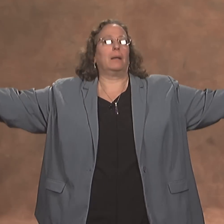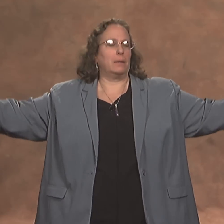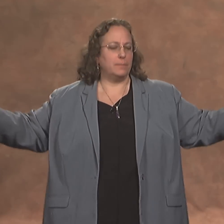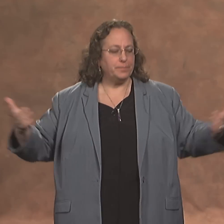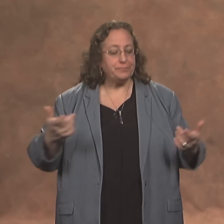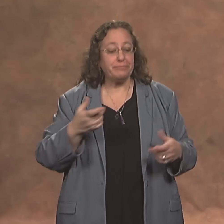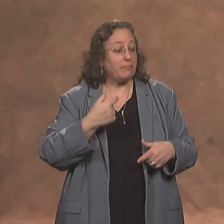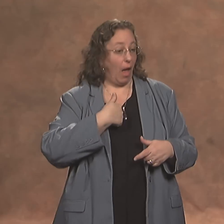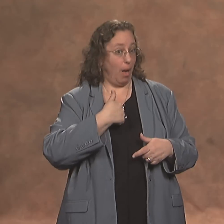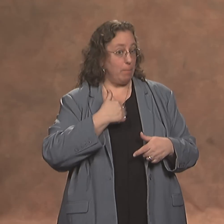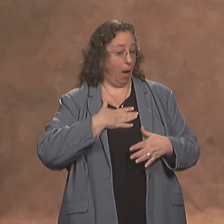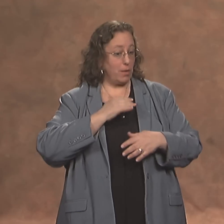how to ride motorcycles.